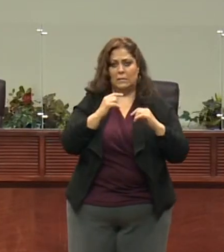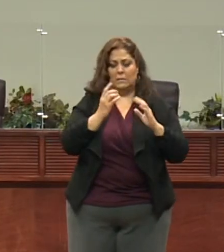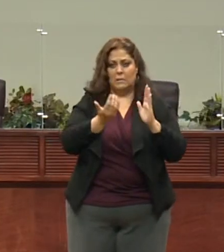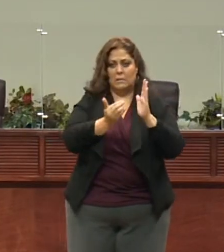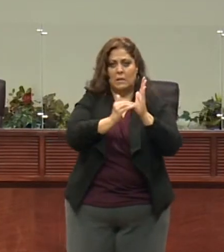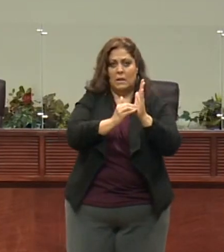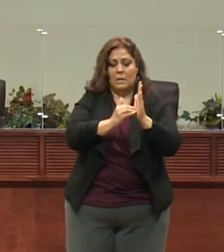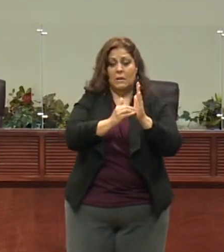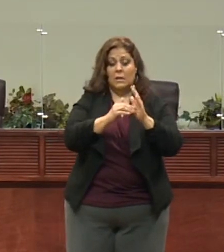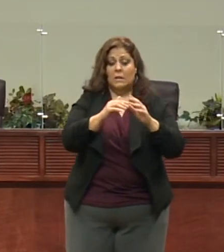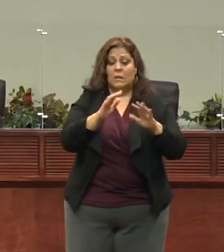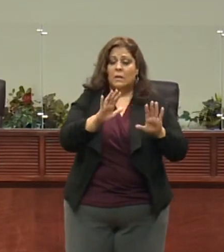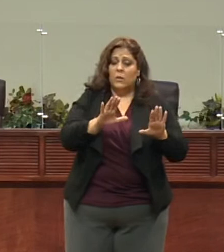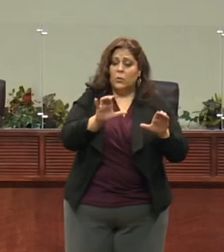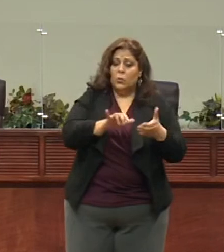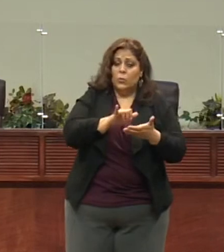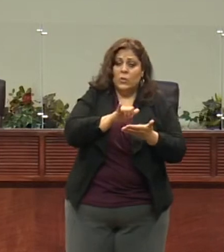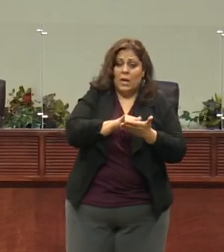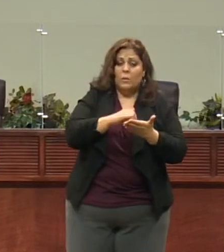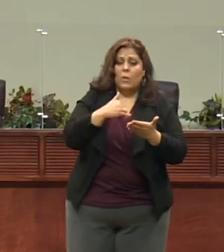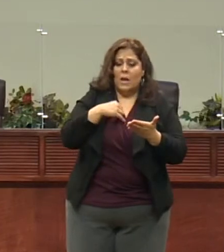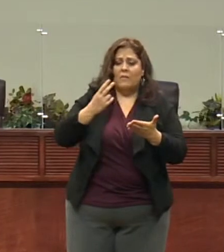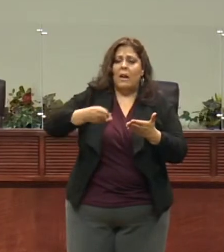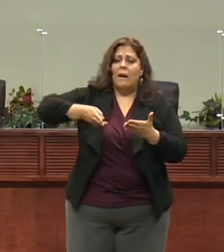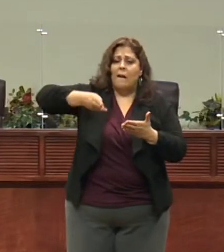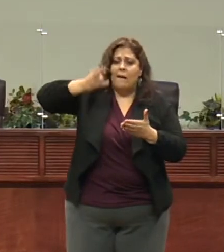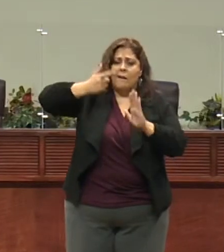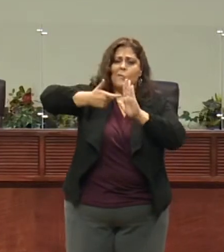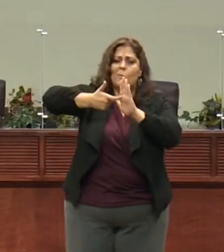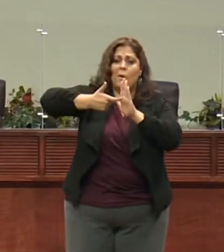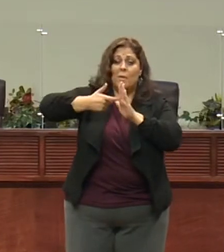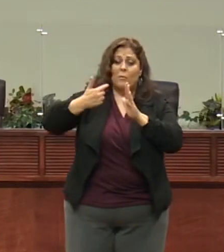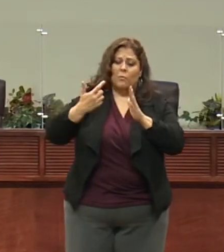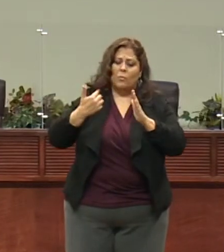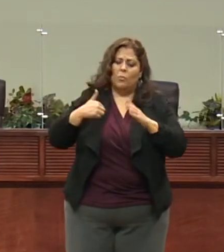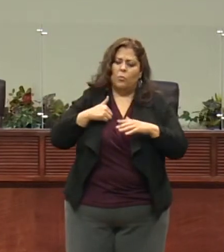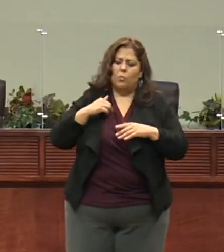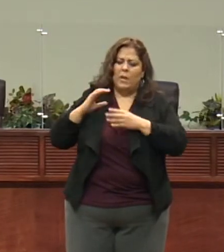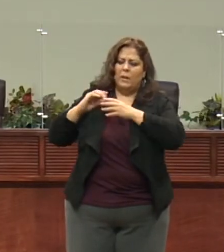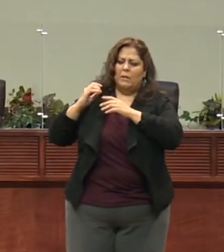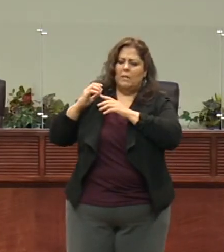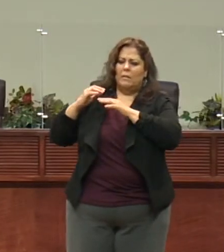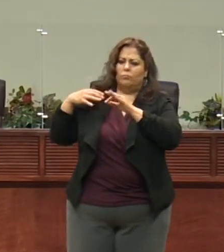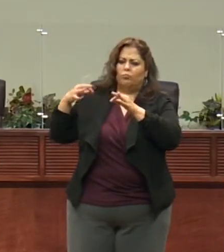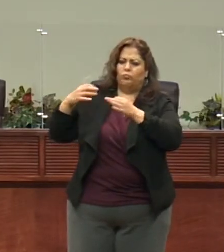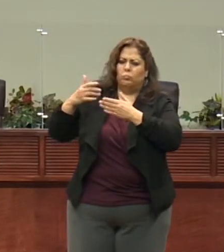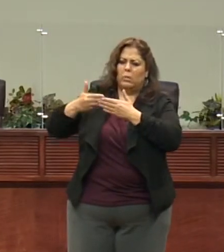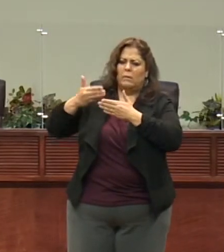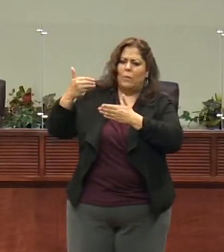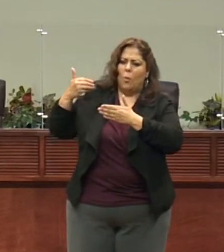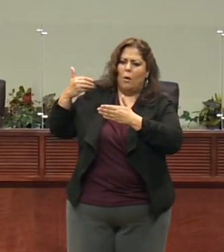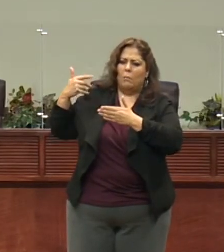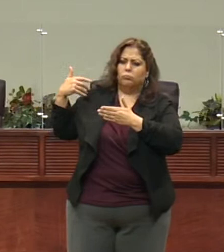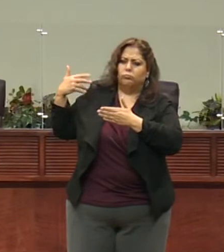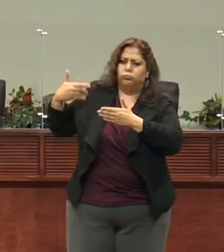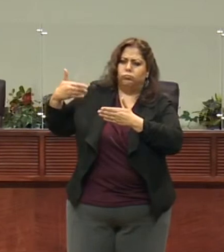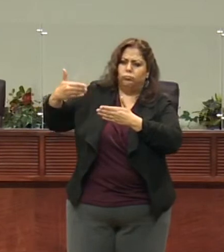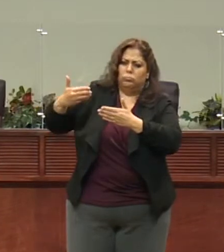that, there's a high bar that we have mentioned to you on a number of occasions that will